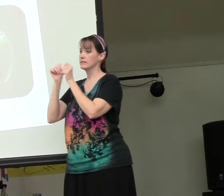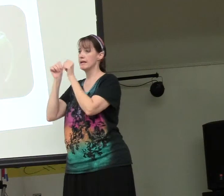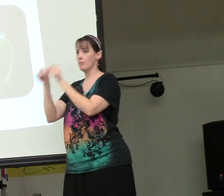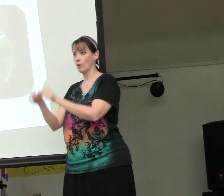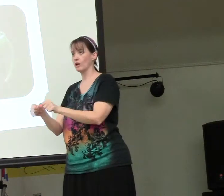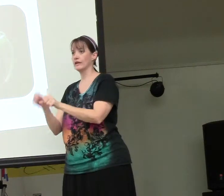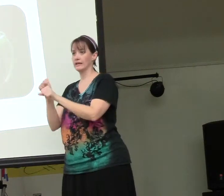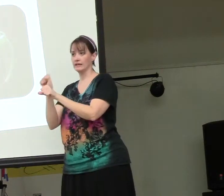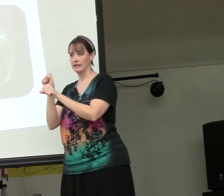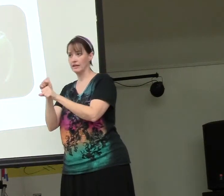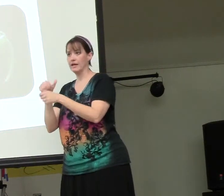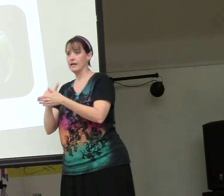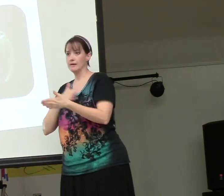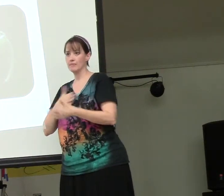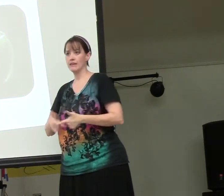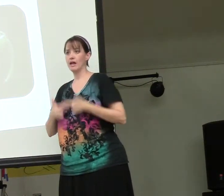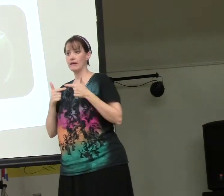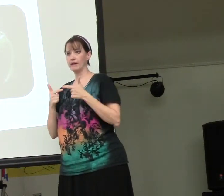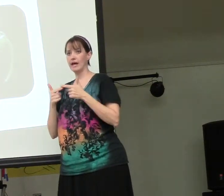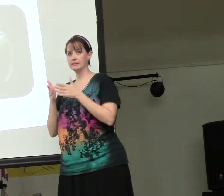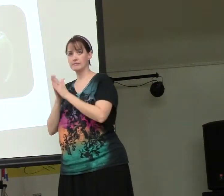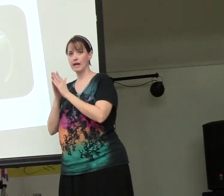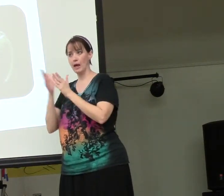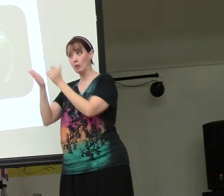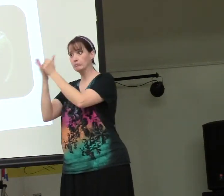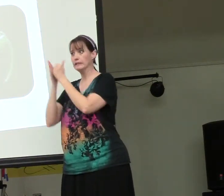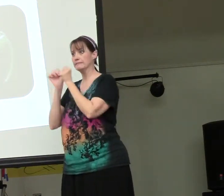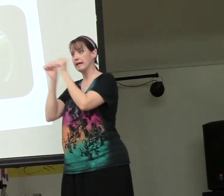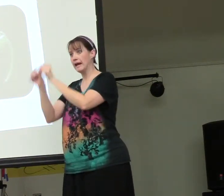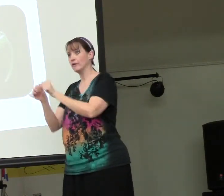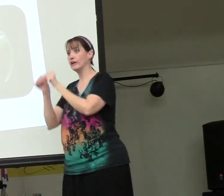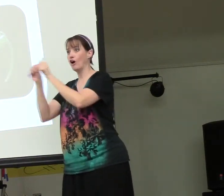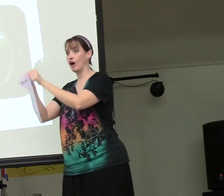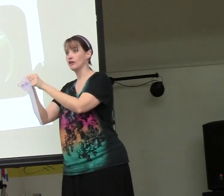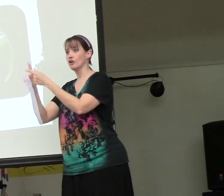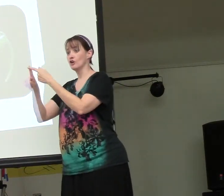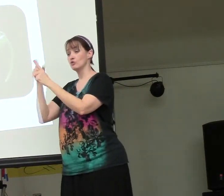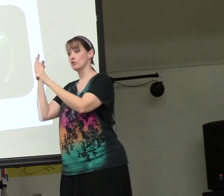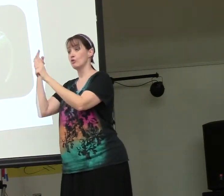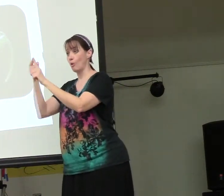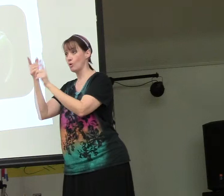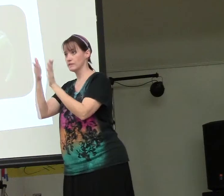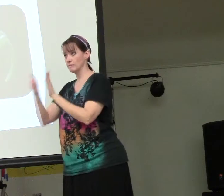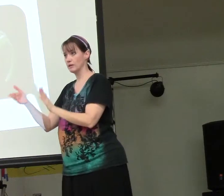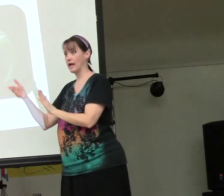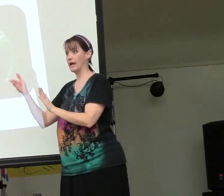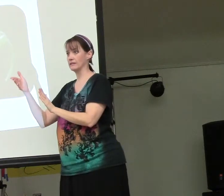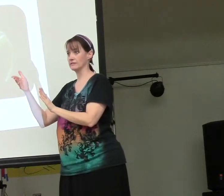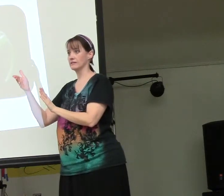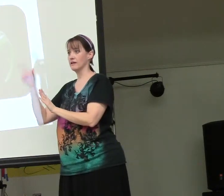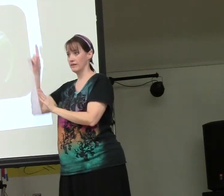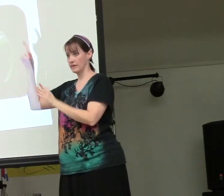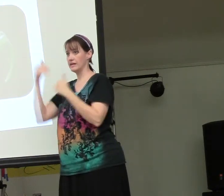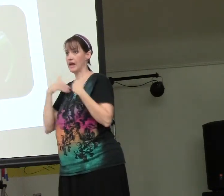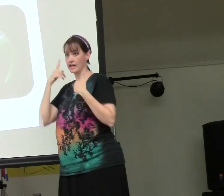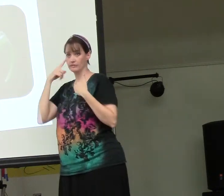keep working in my life. Ask him to help me carry on to the goals and the plans that he has for